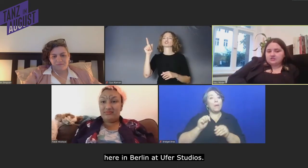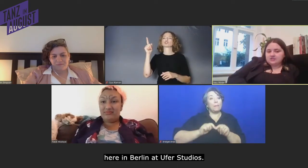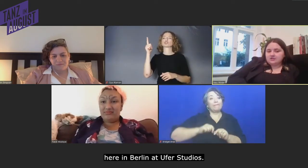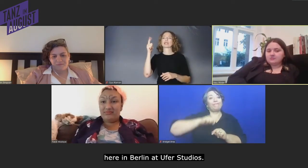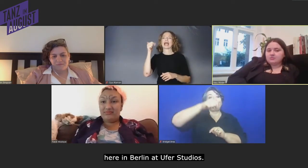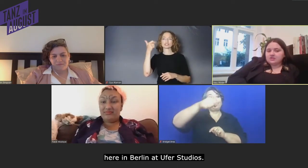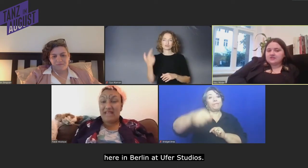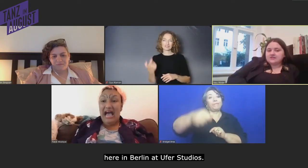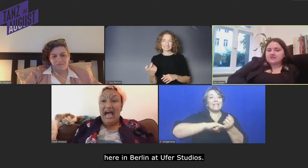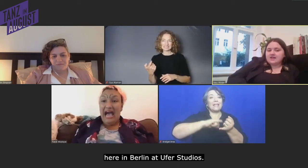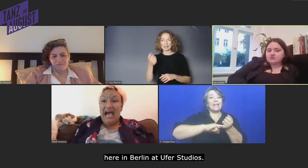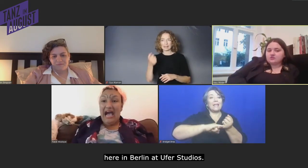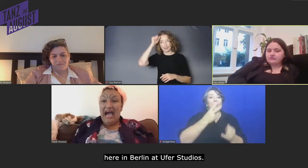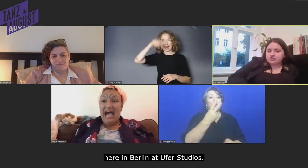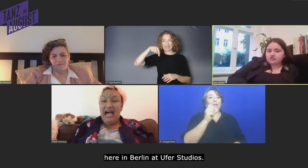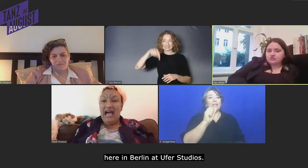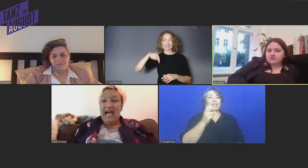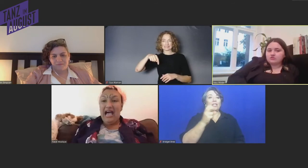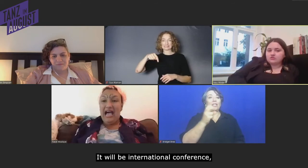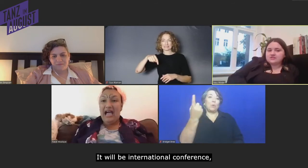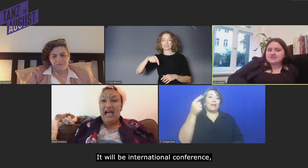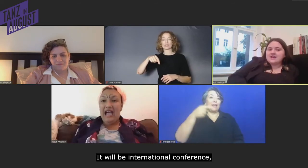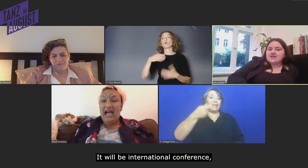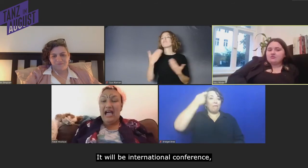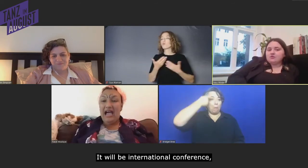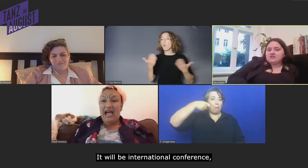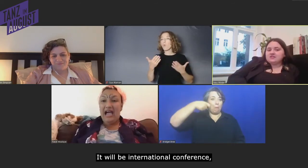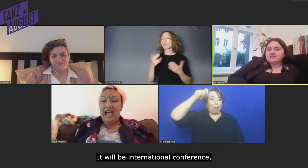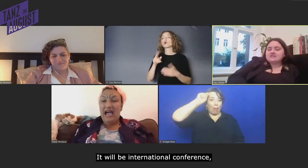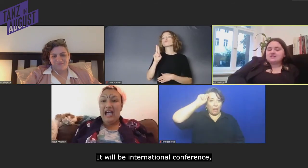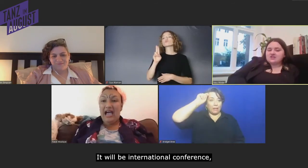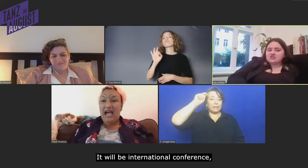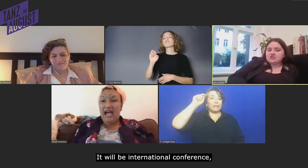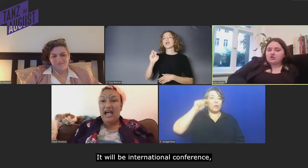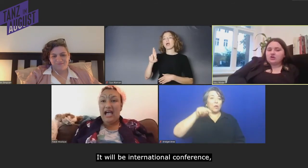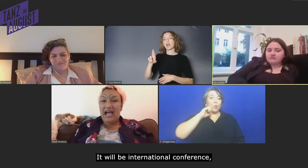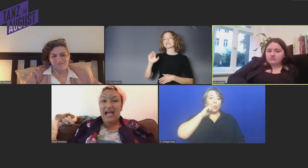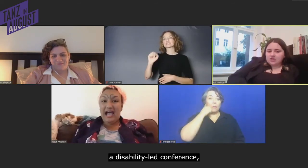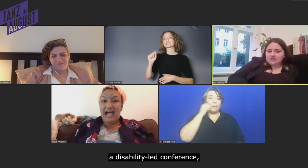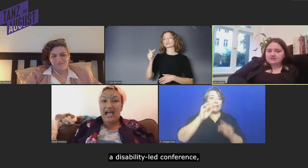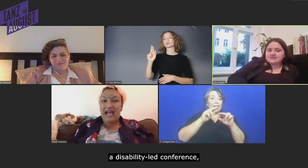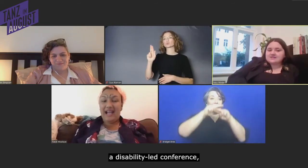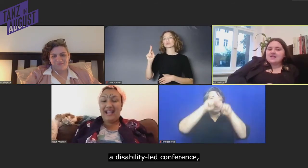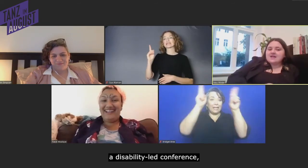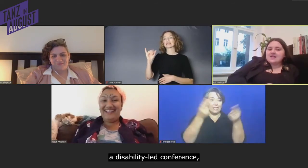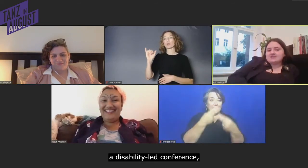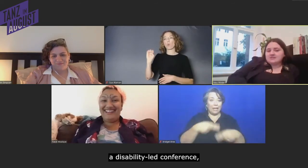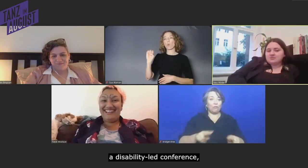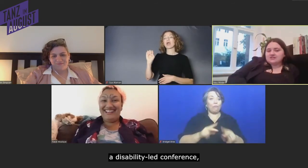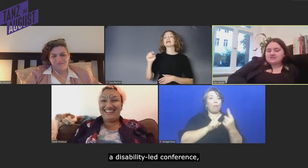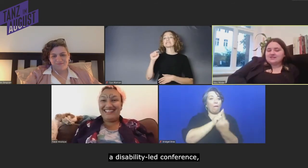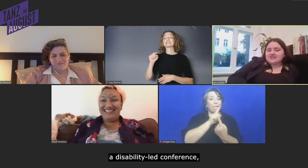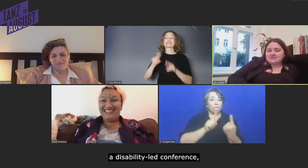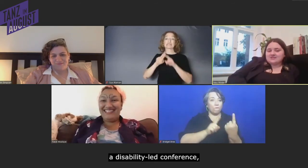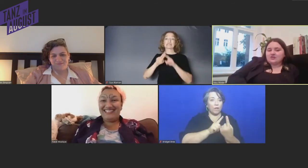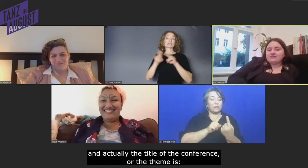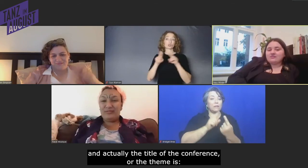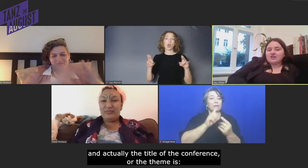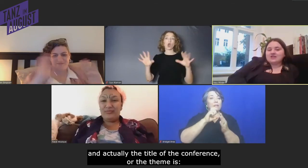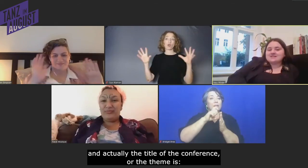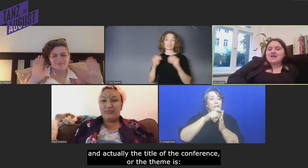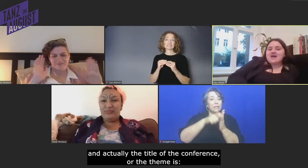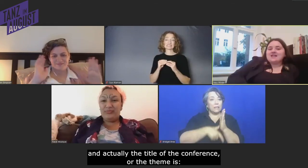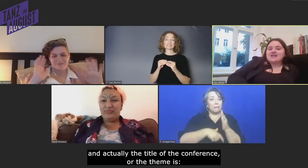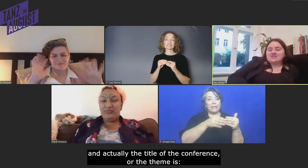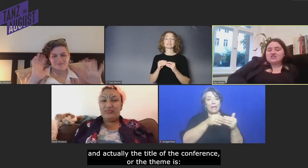2021 here in Berlin at UFE Studios. It will be an international conference, a disability-led